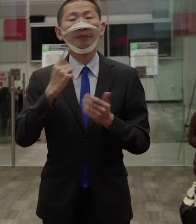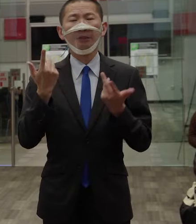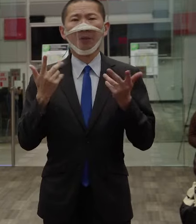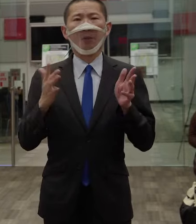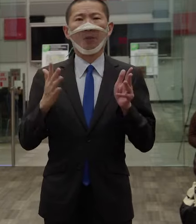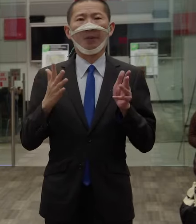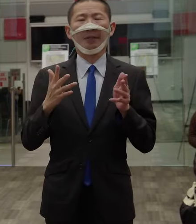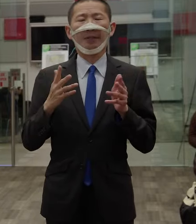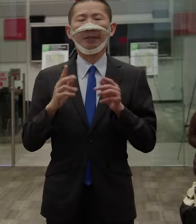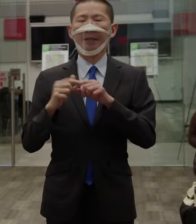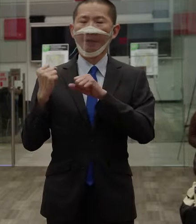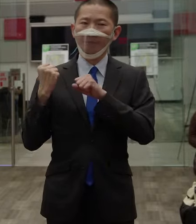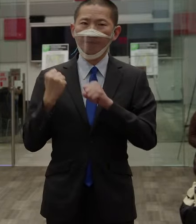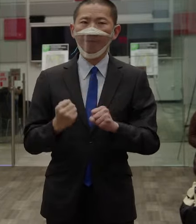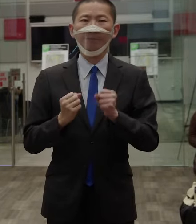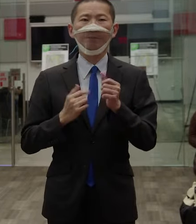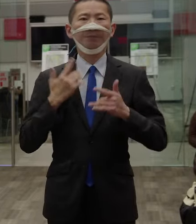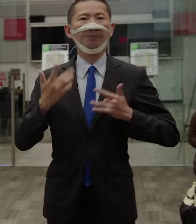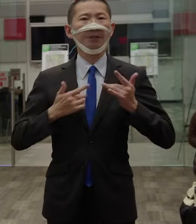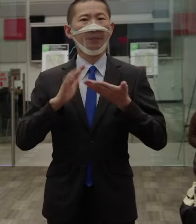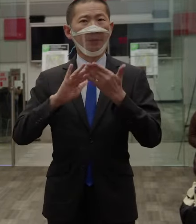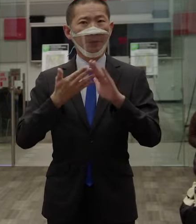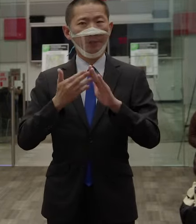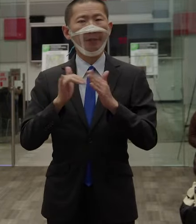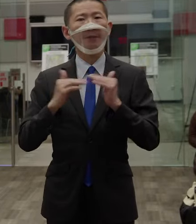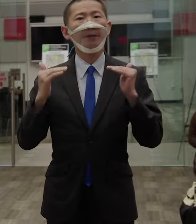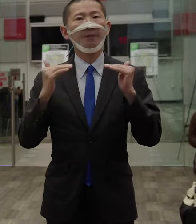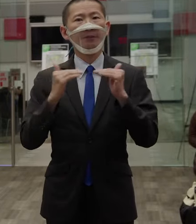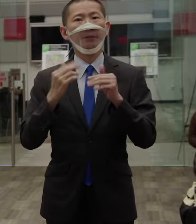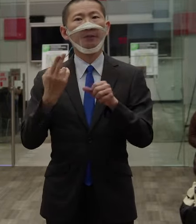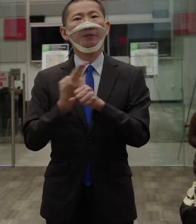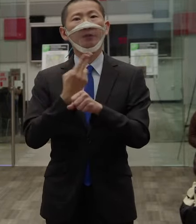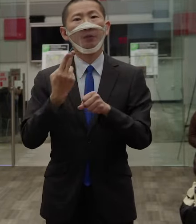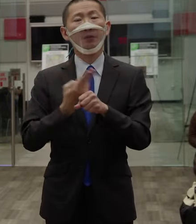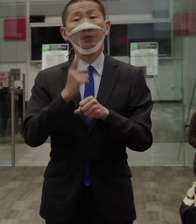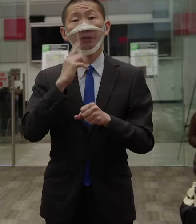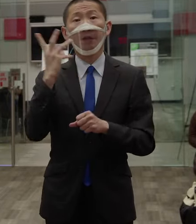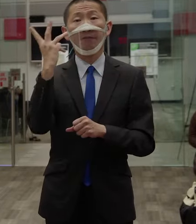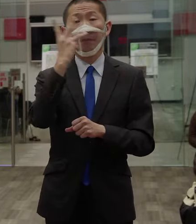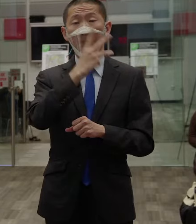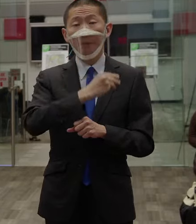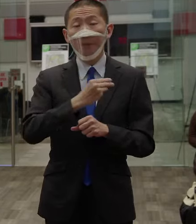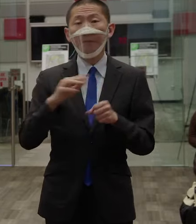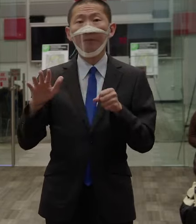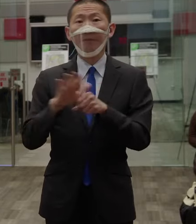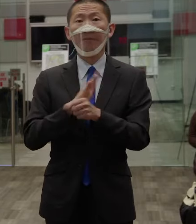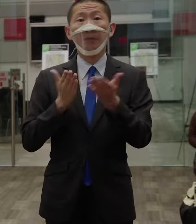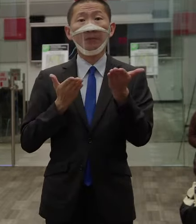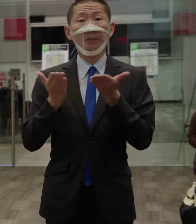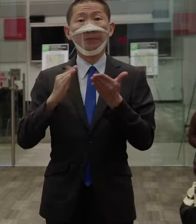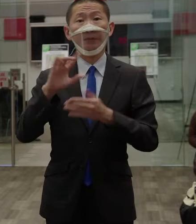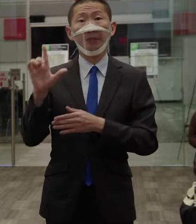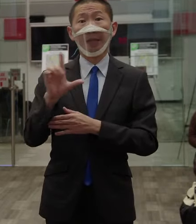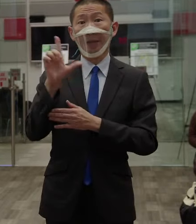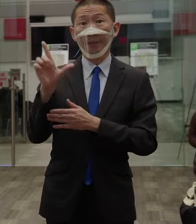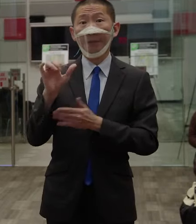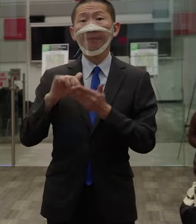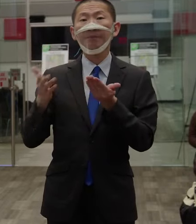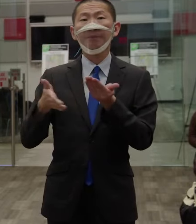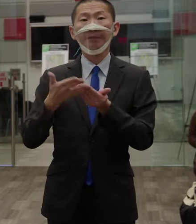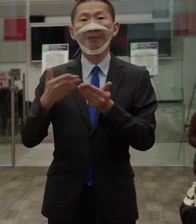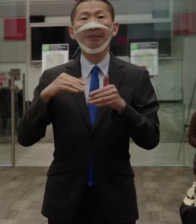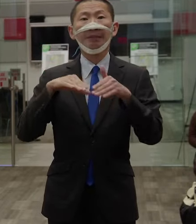already a vibrant community that deserves the use of a beautiful full-service library that is